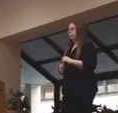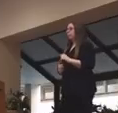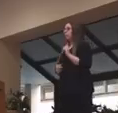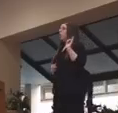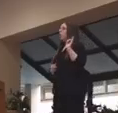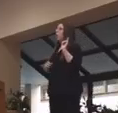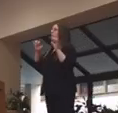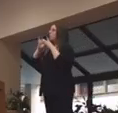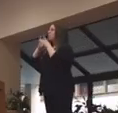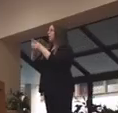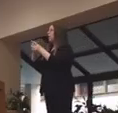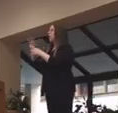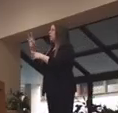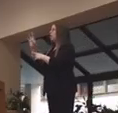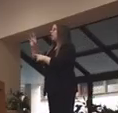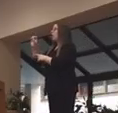renewal?